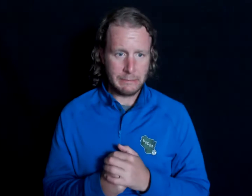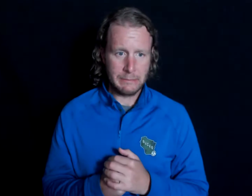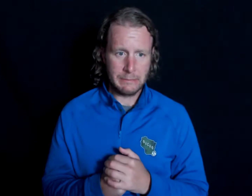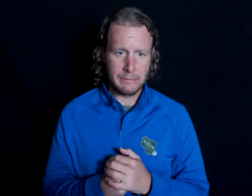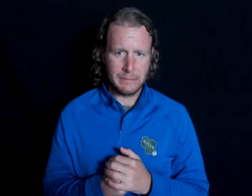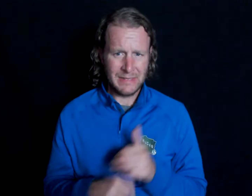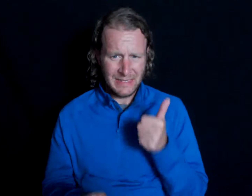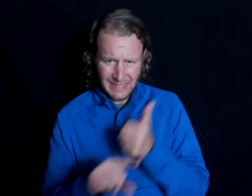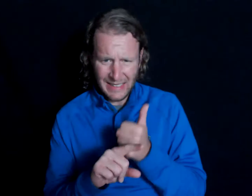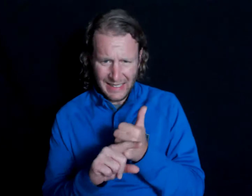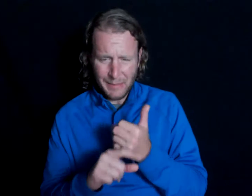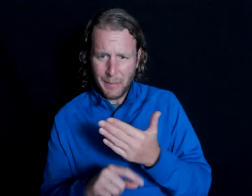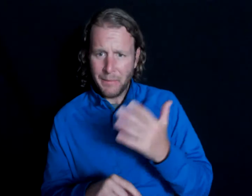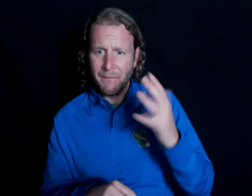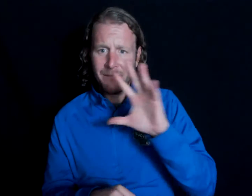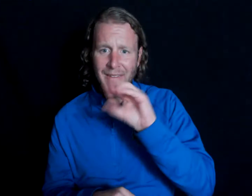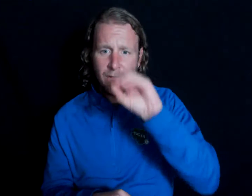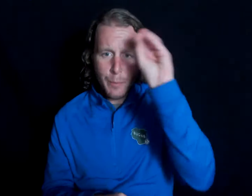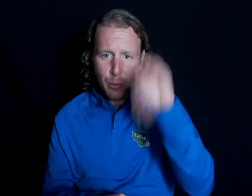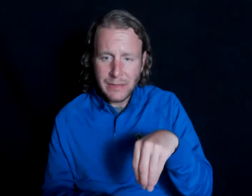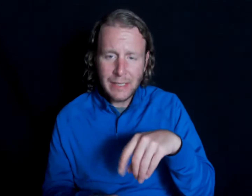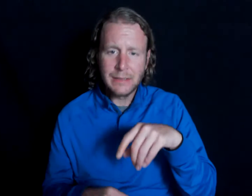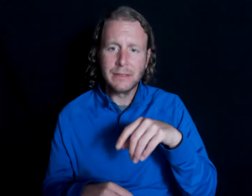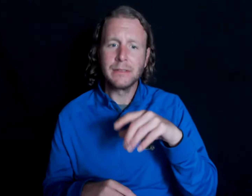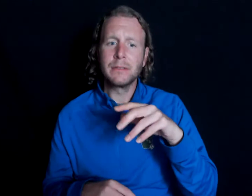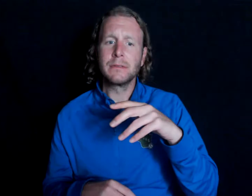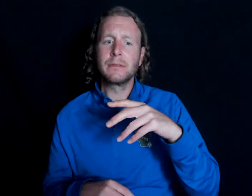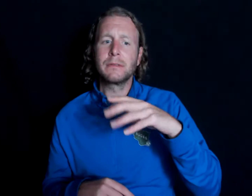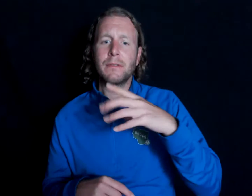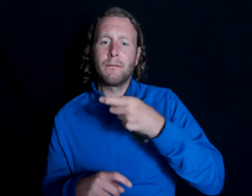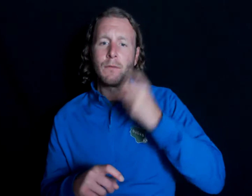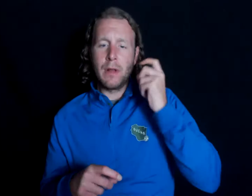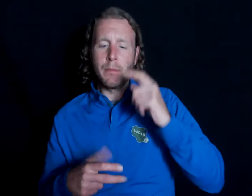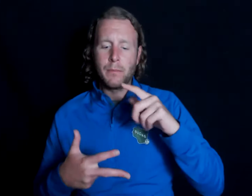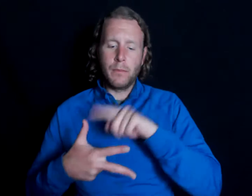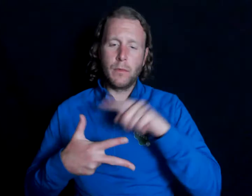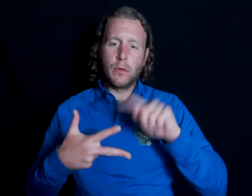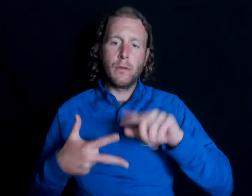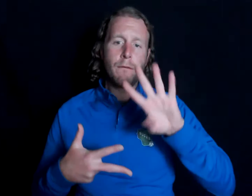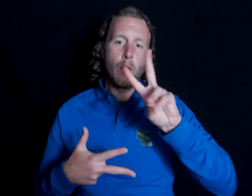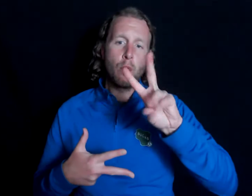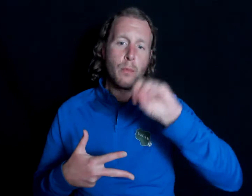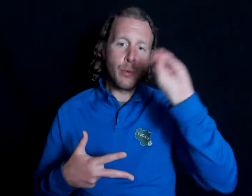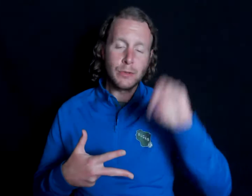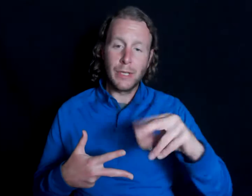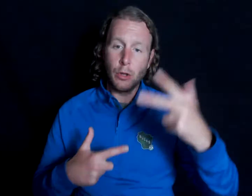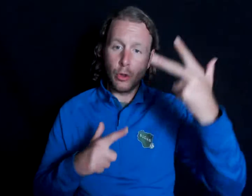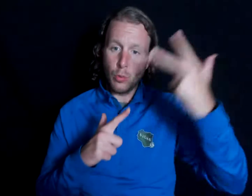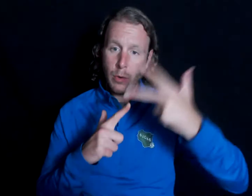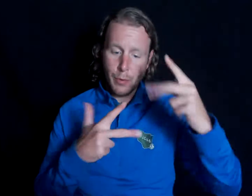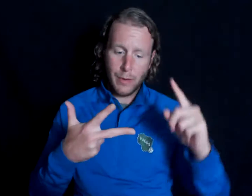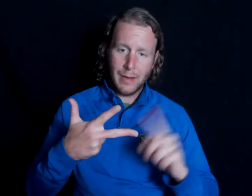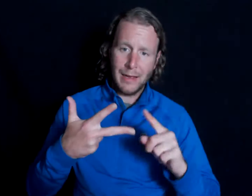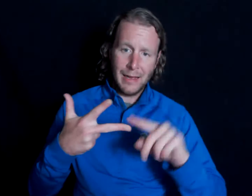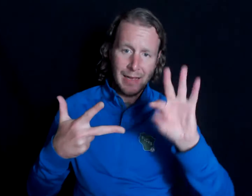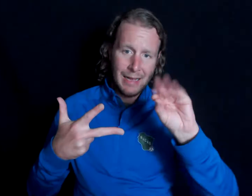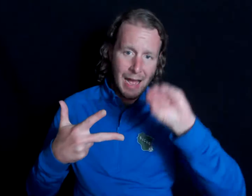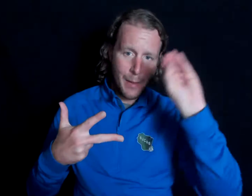shot 50% from the field, 42 from downtown, and 92 from the foul line this year. Listening to foul